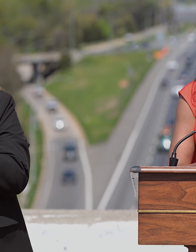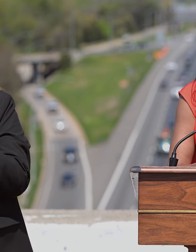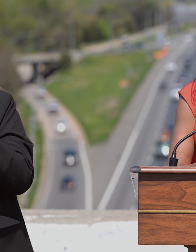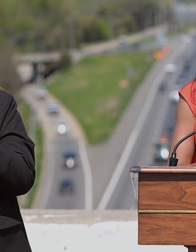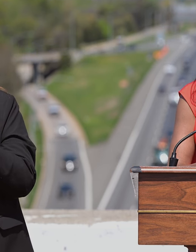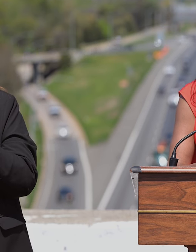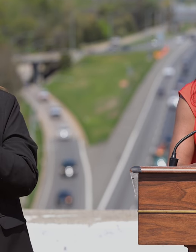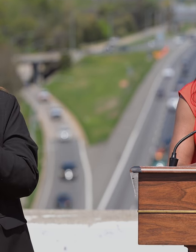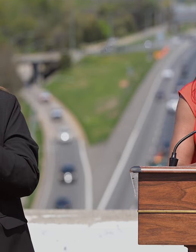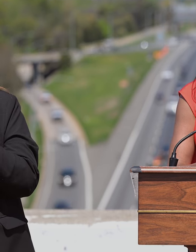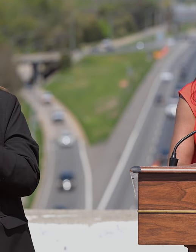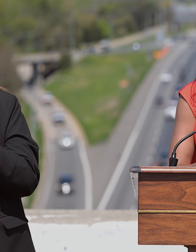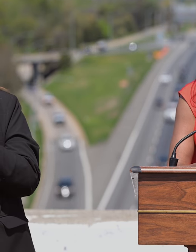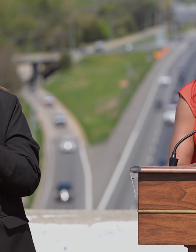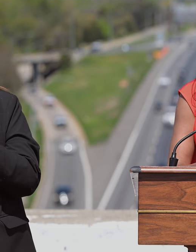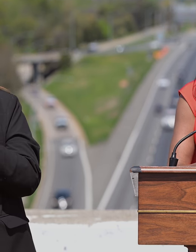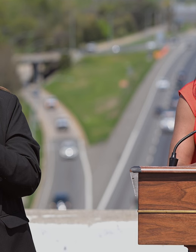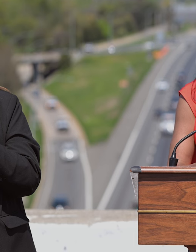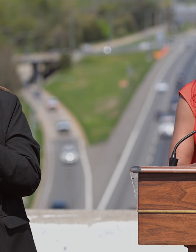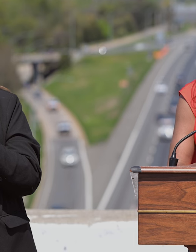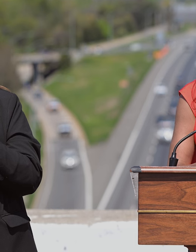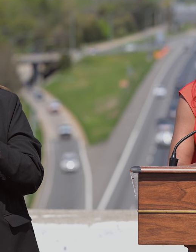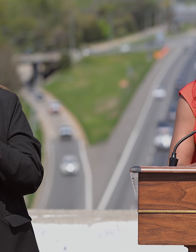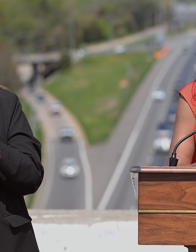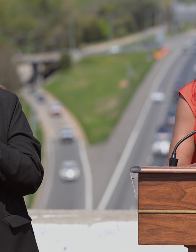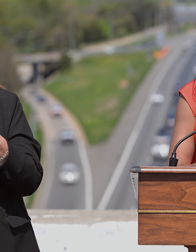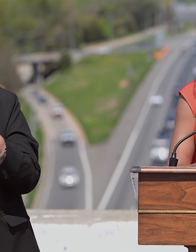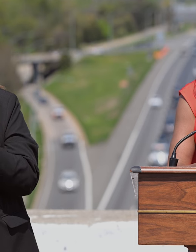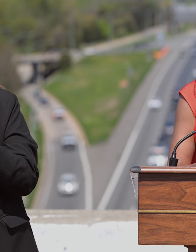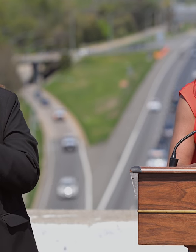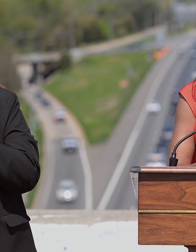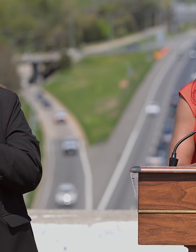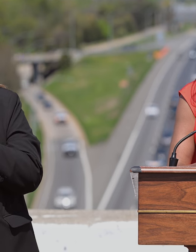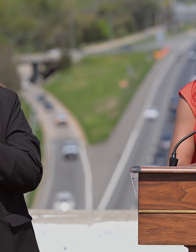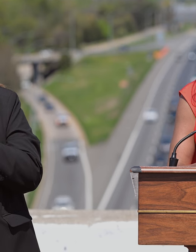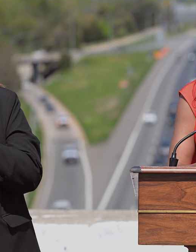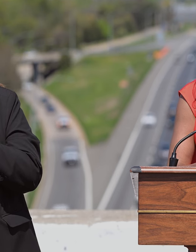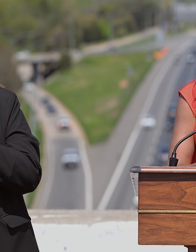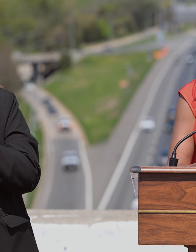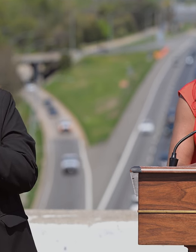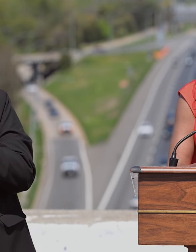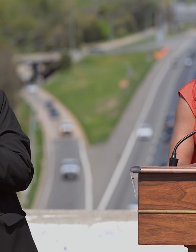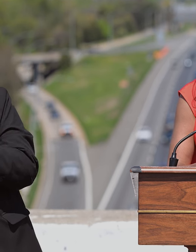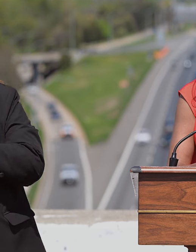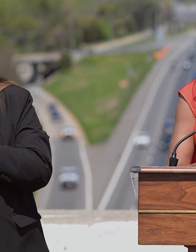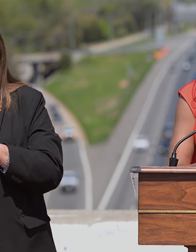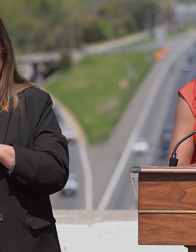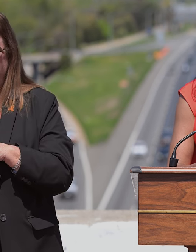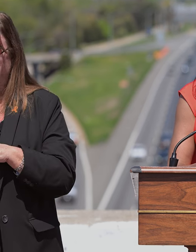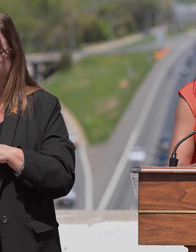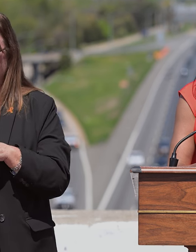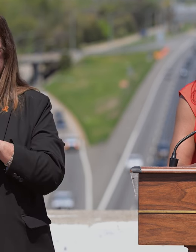tragic March 2023 695 crash, Governor Moore formed the